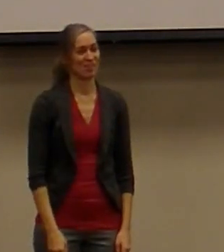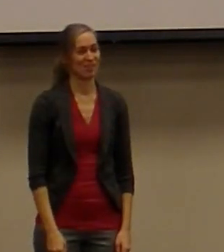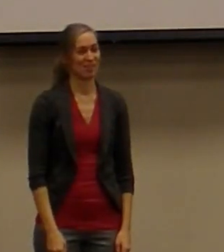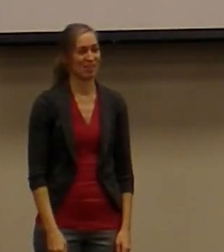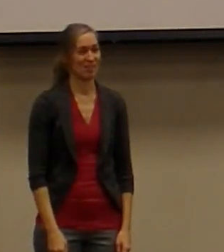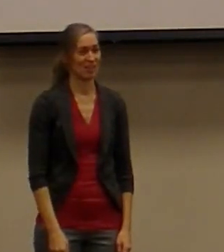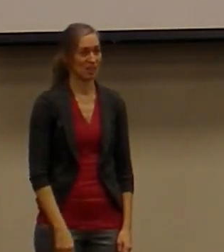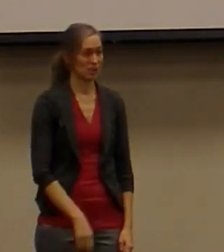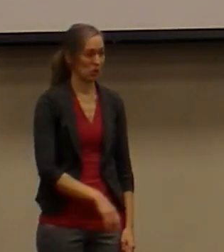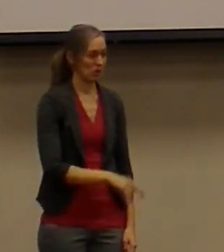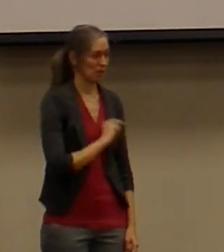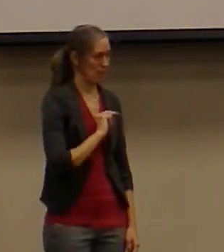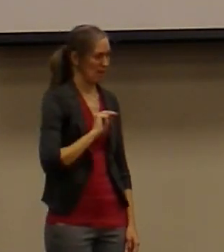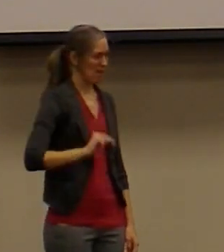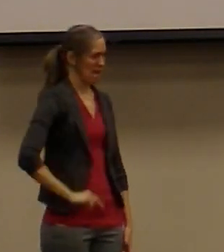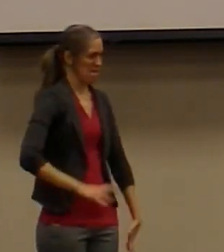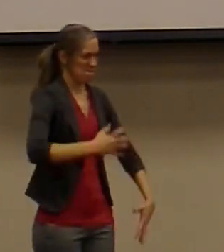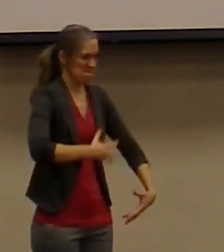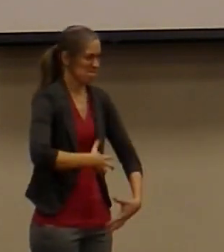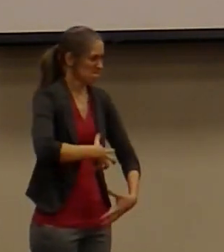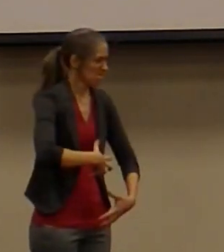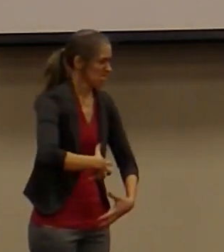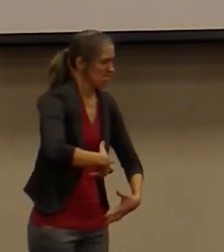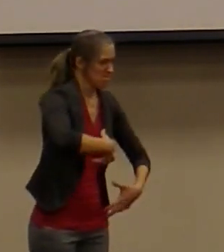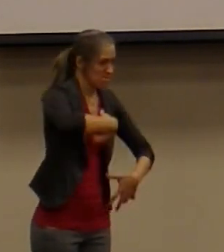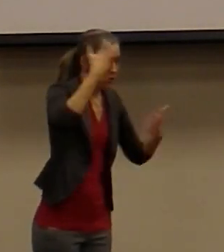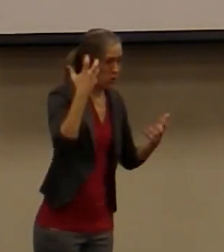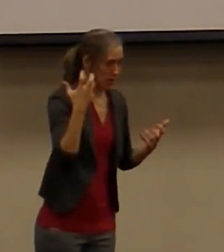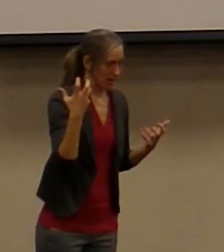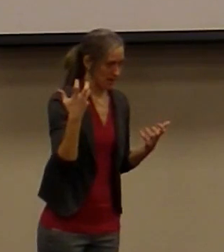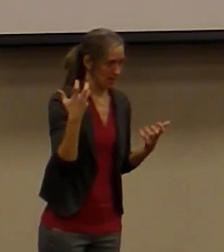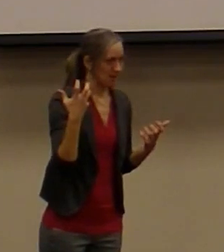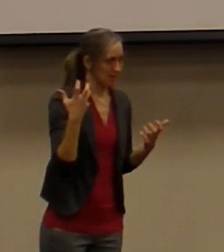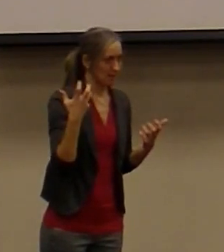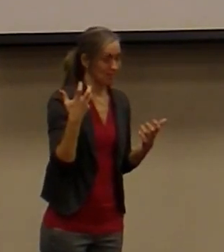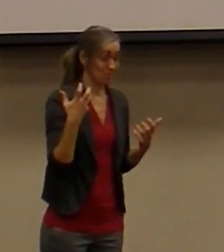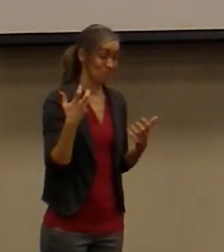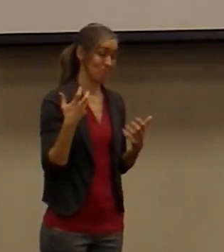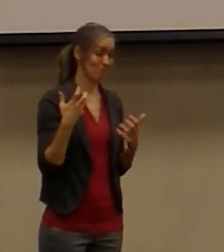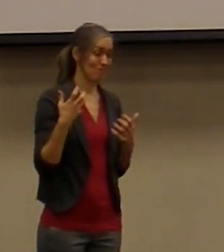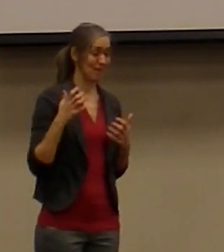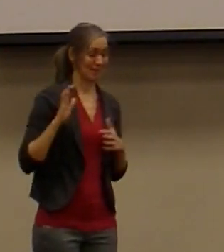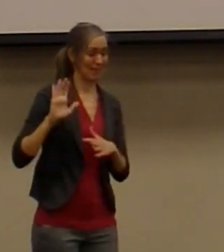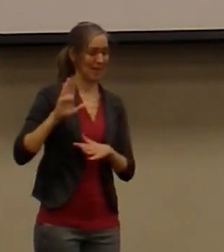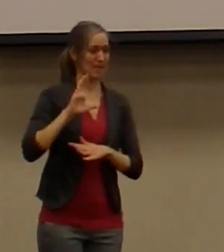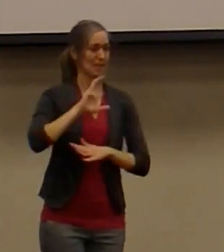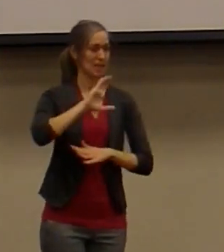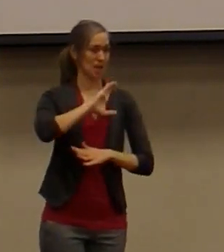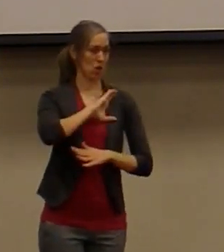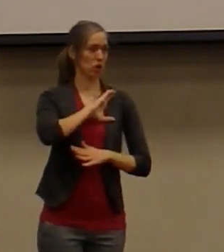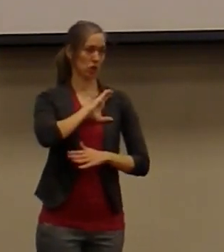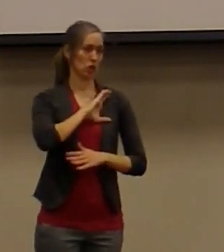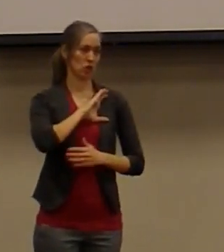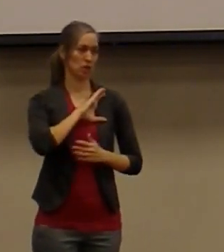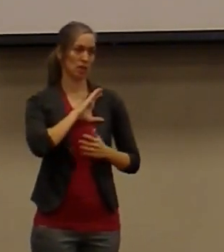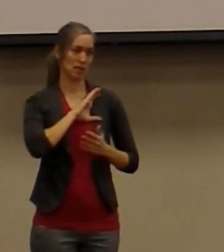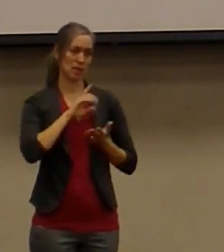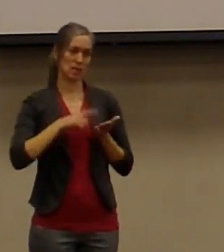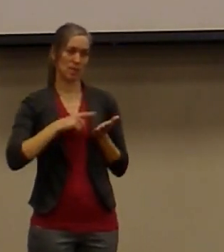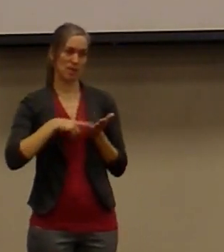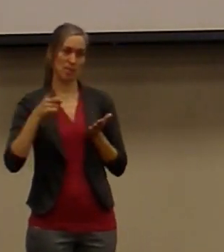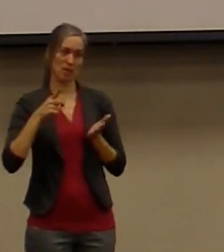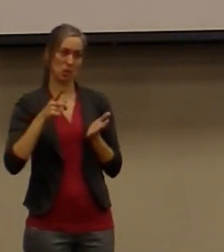Furious with rage. This will be a characteristic of Nebuchadnezzar. He's very capricious sometimes. When